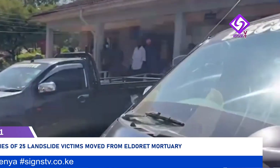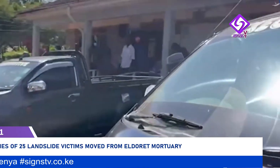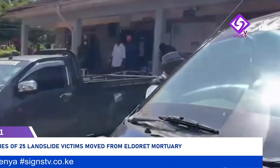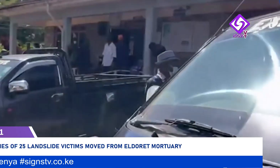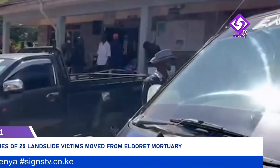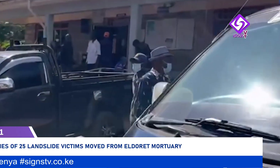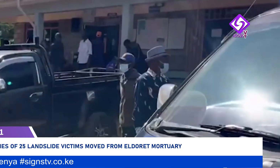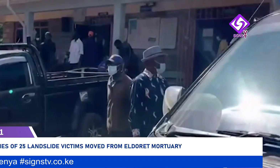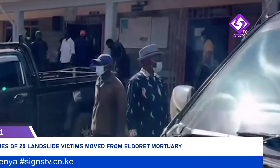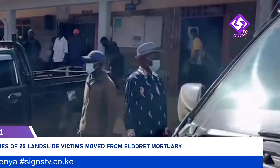Fast.